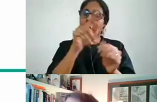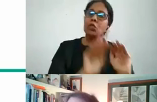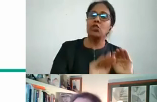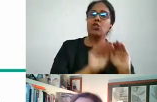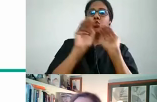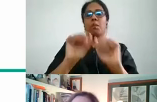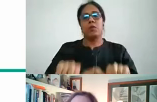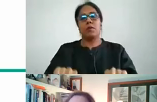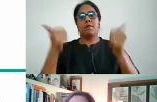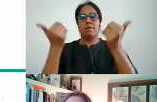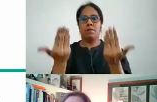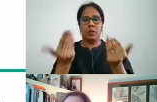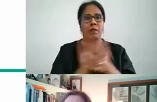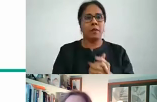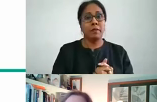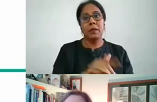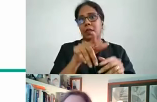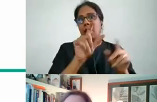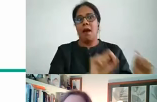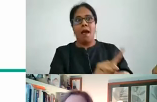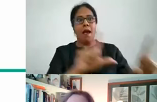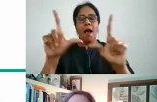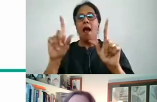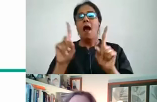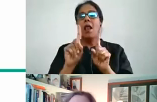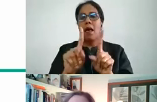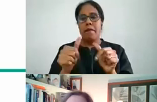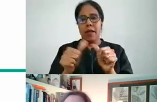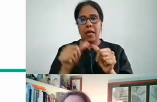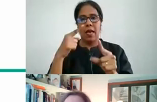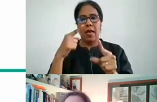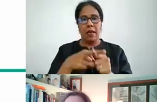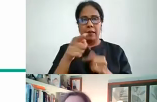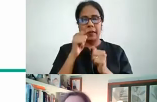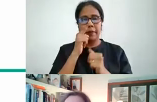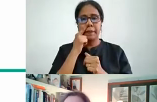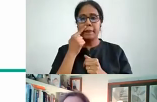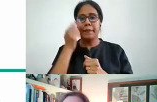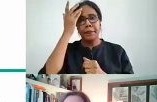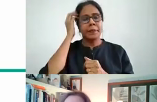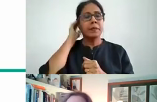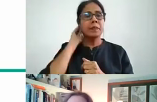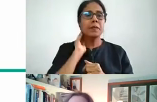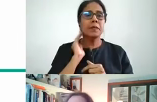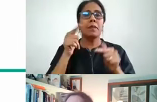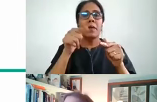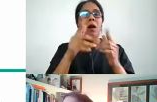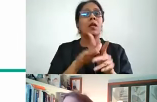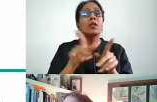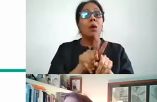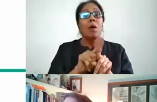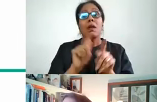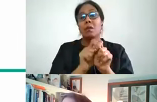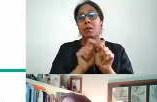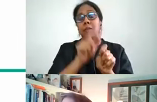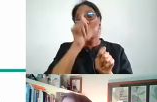Okay. One more slide on 11AX. This is important when we're talking about also the performance of 11AX.